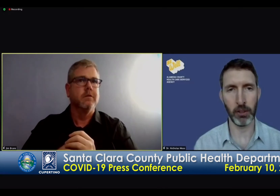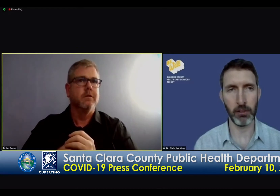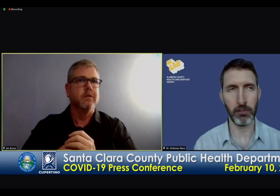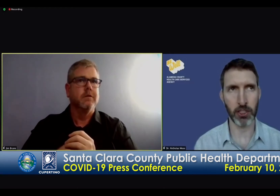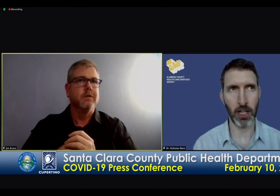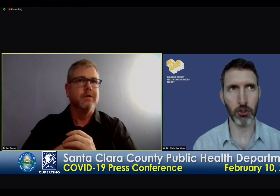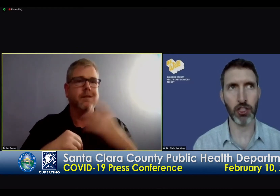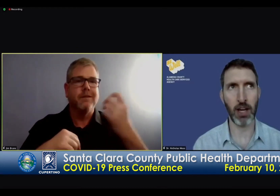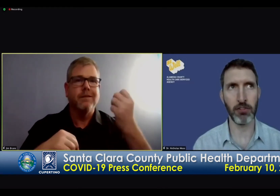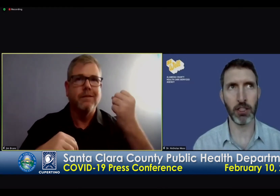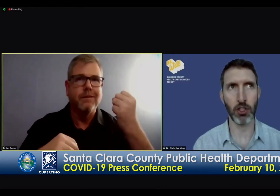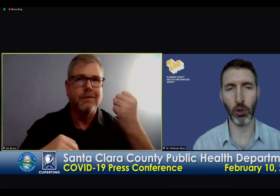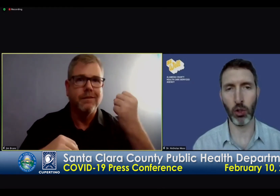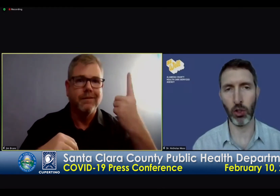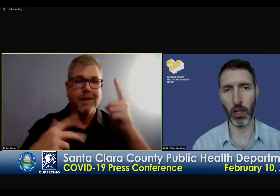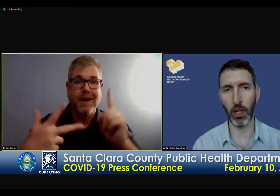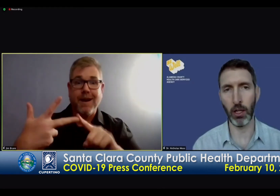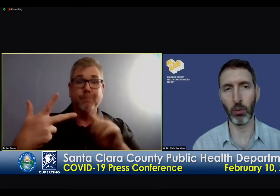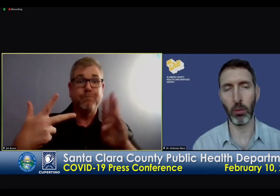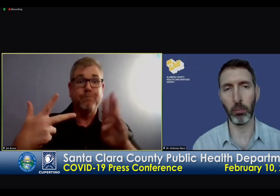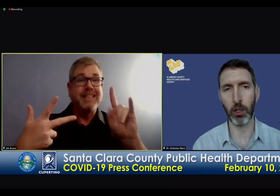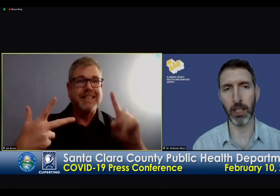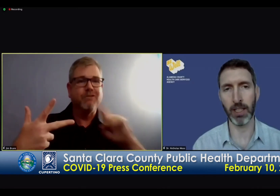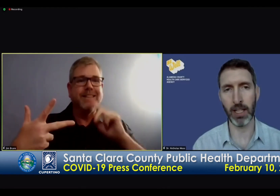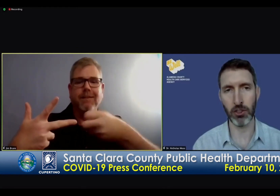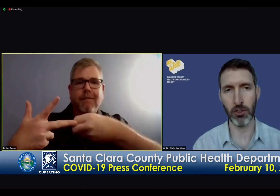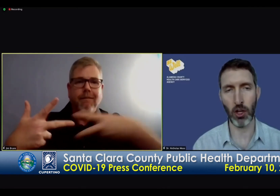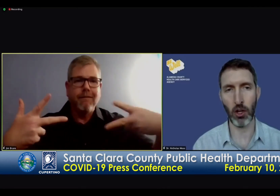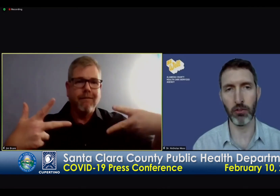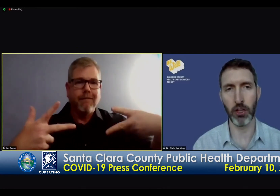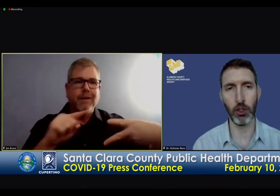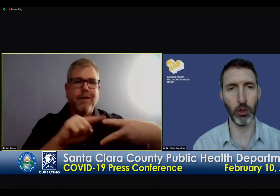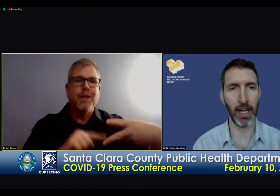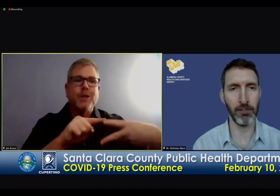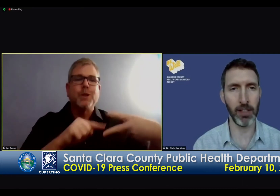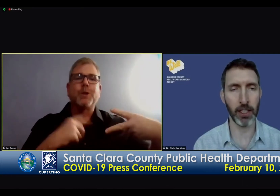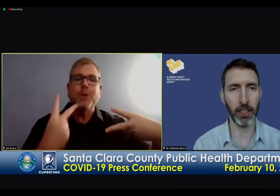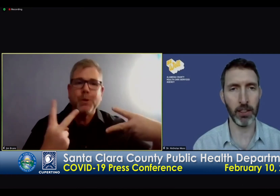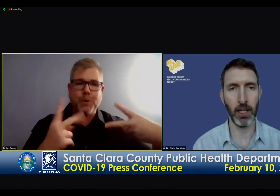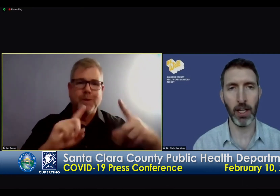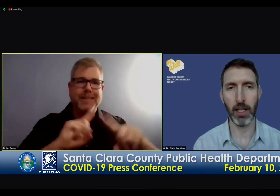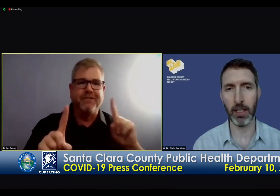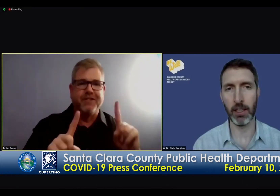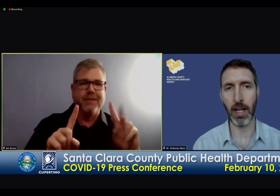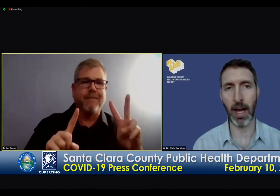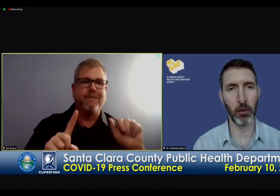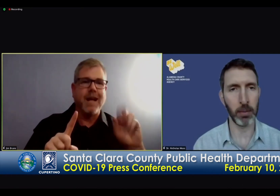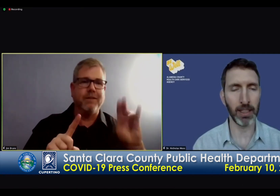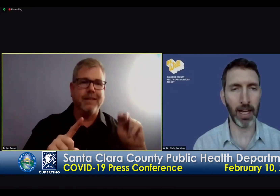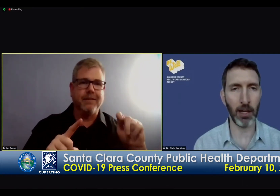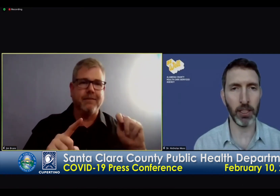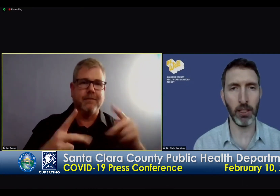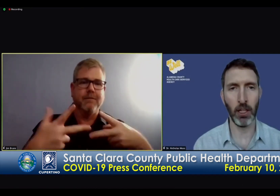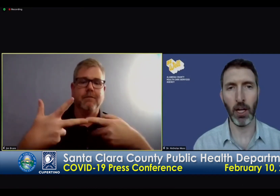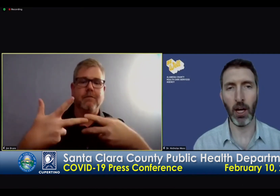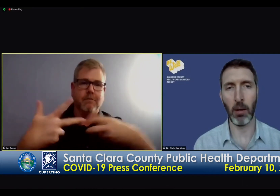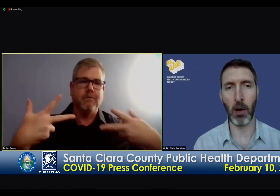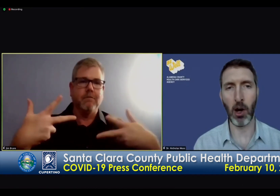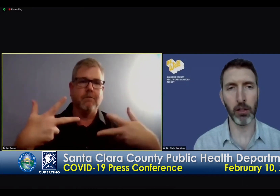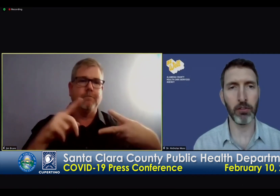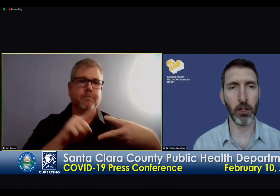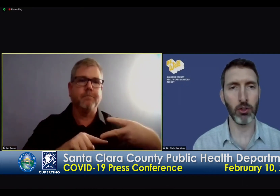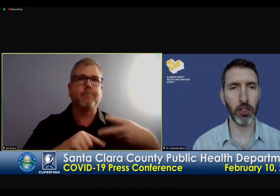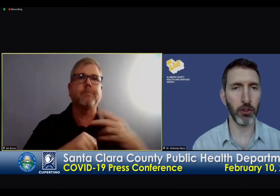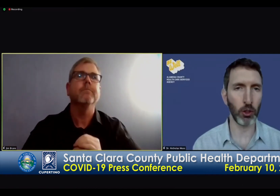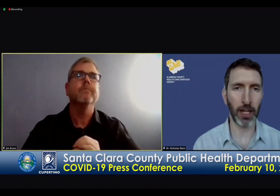I believe it's now 7 total reported cases of the UK variant in Alameda County. All